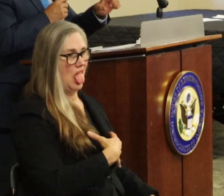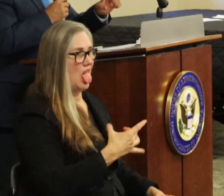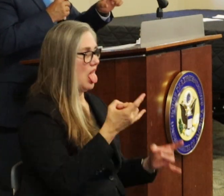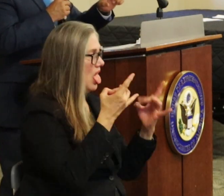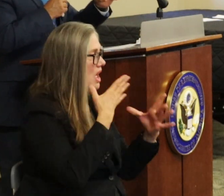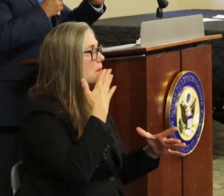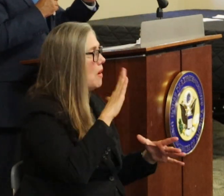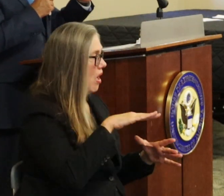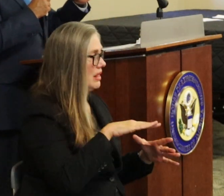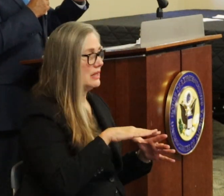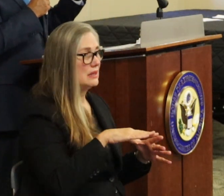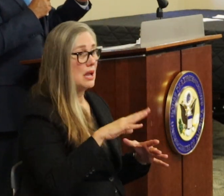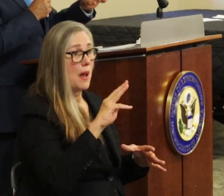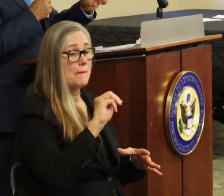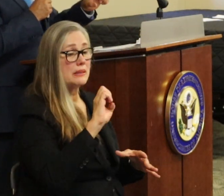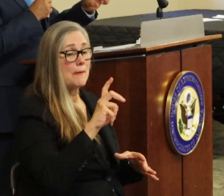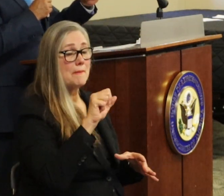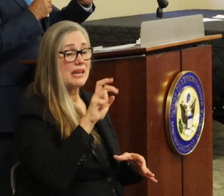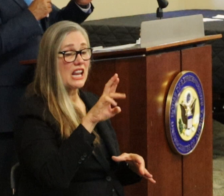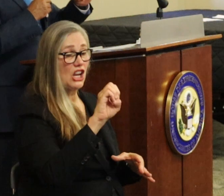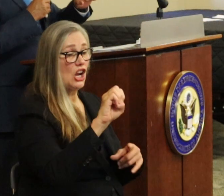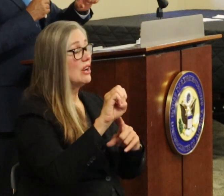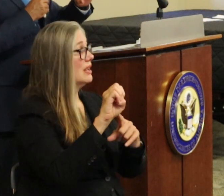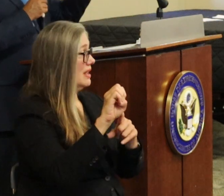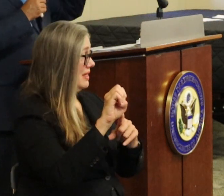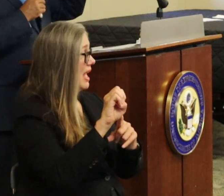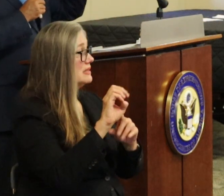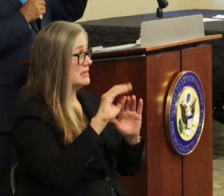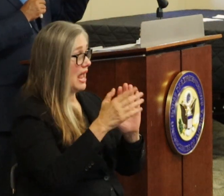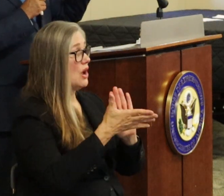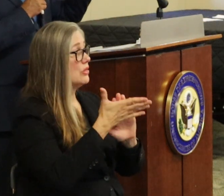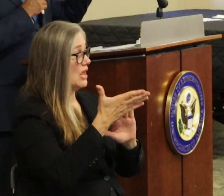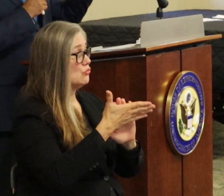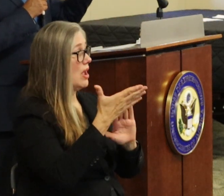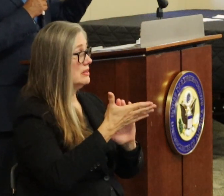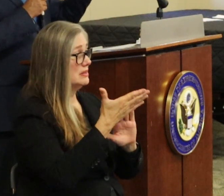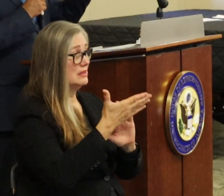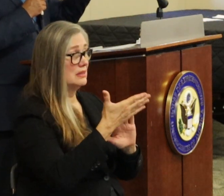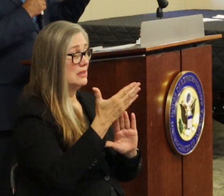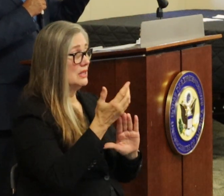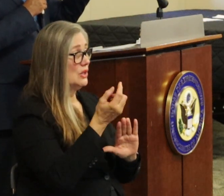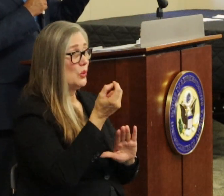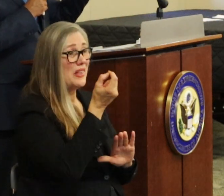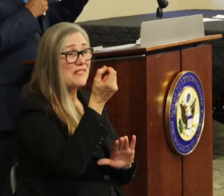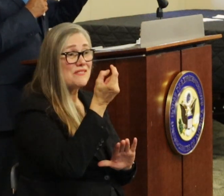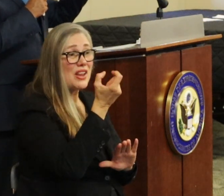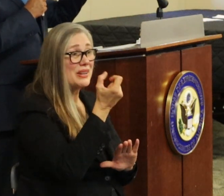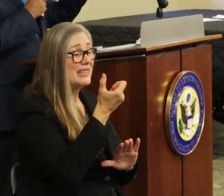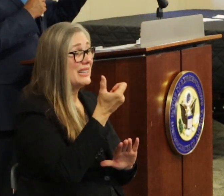Medicare is a model for the way they run on very little overhead. It's